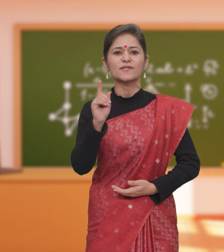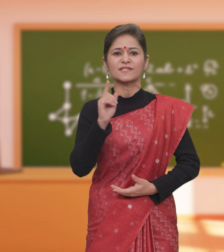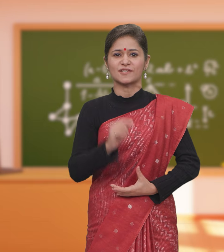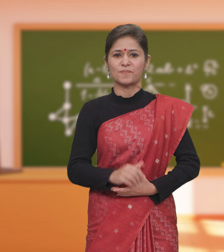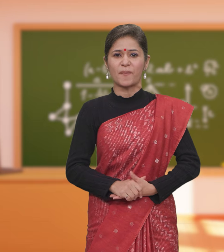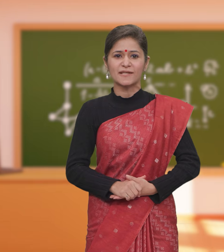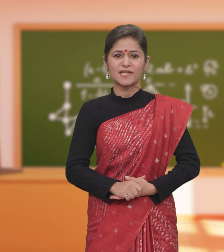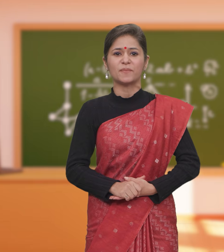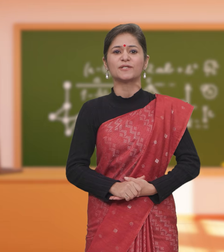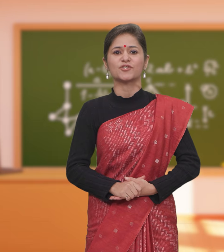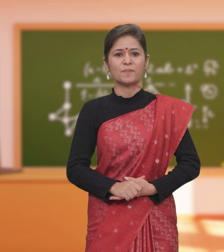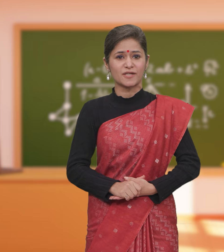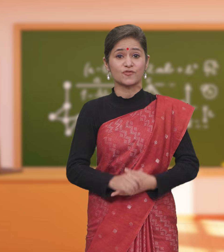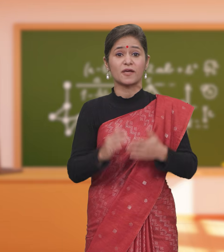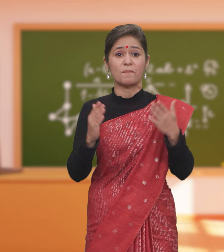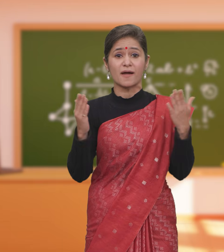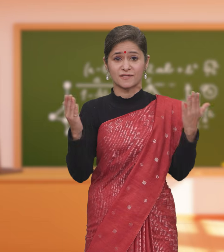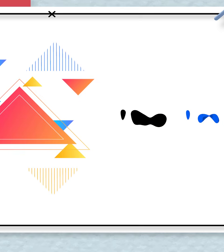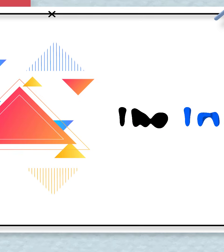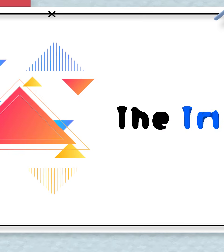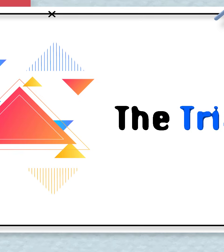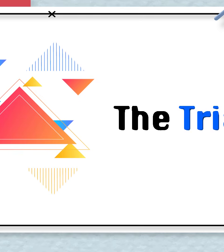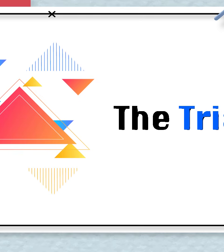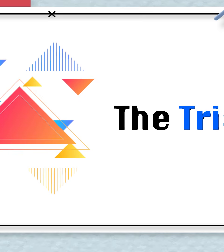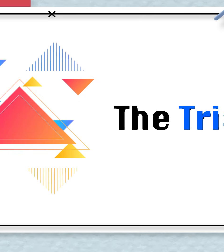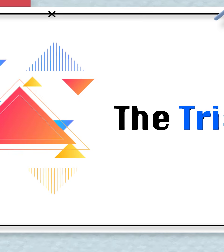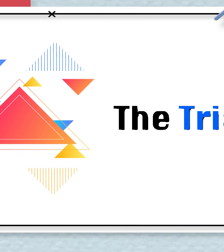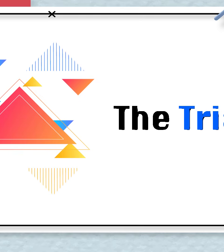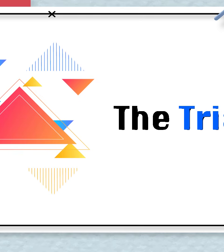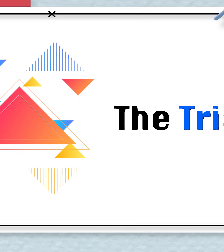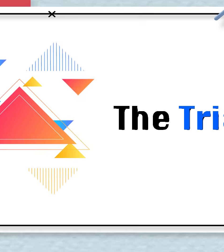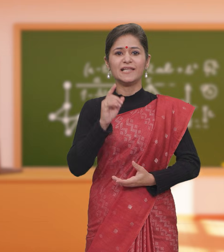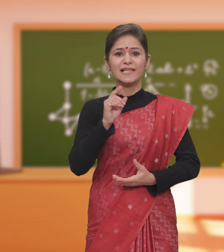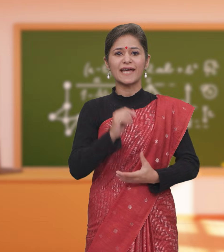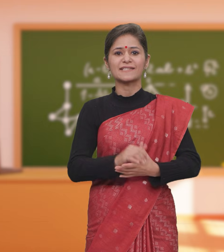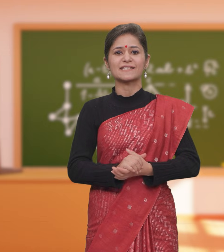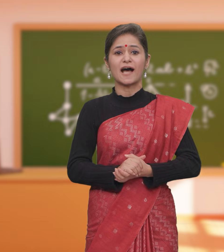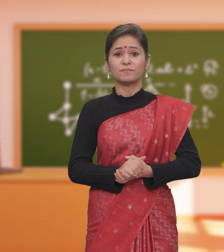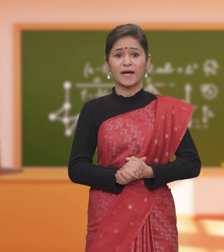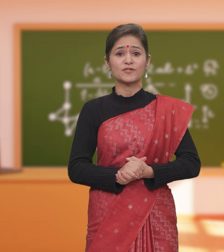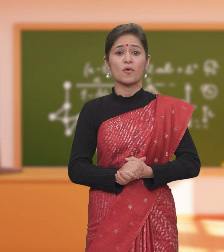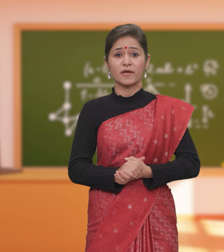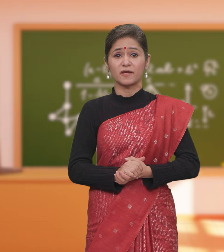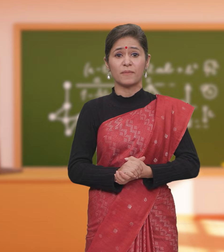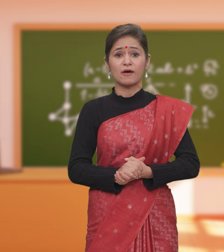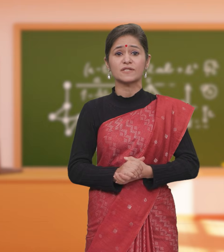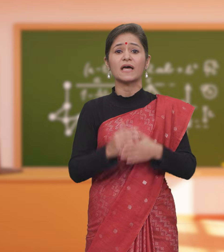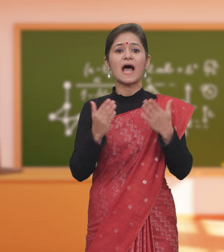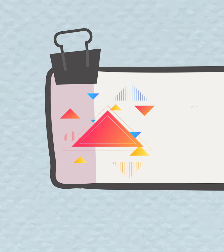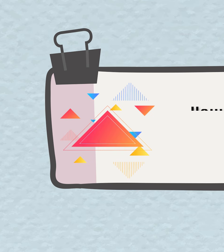most dependable geometric partner, the triangle. Let's start by talking about how